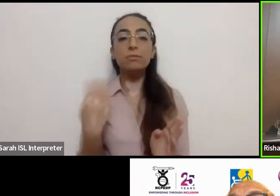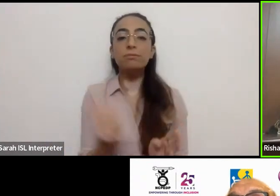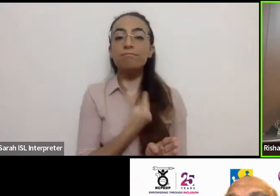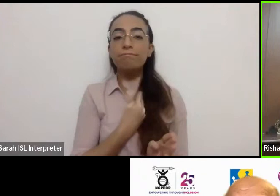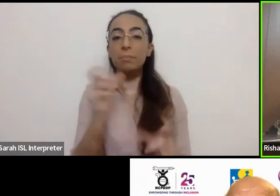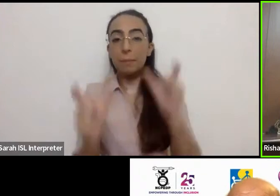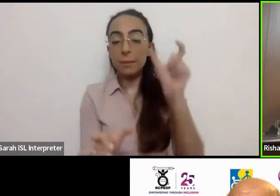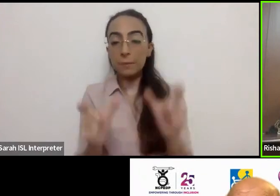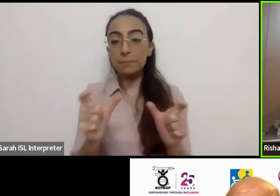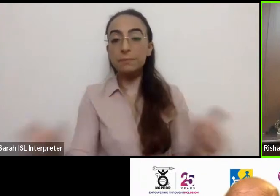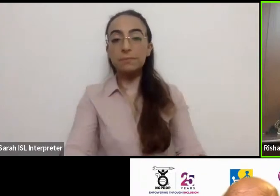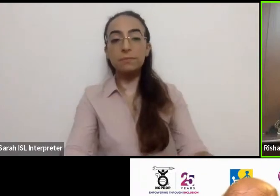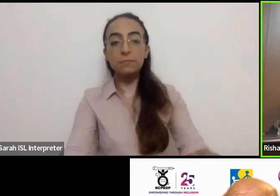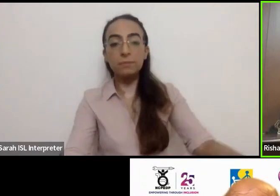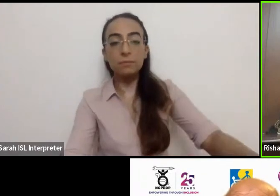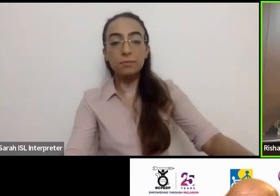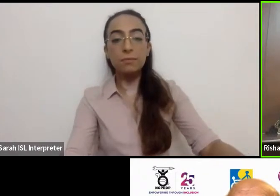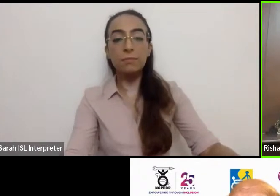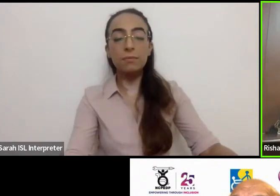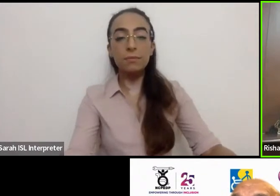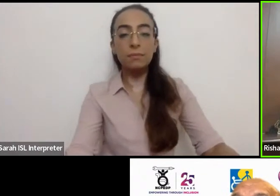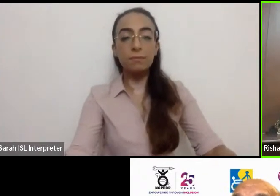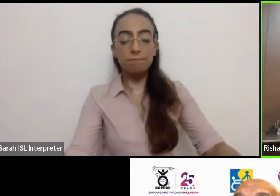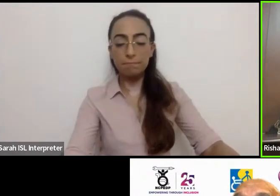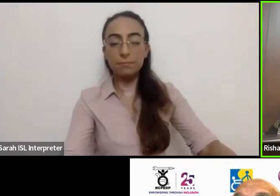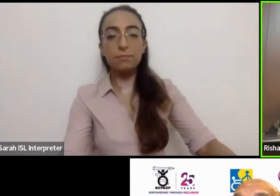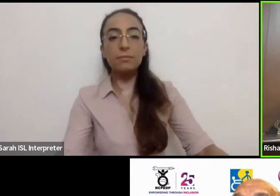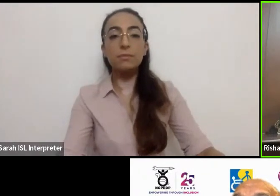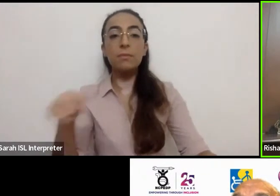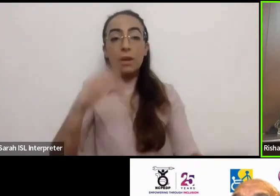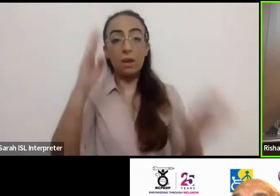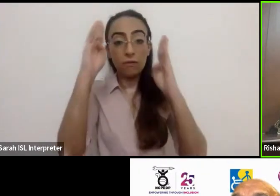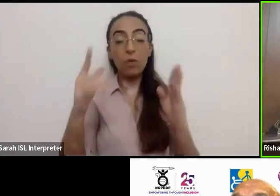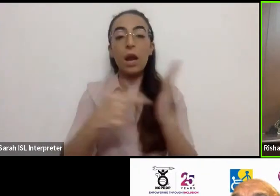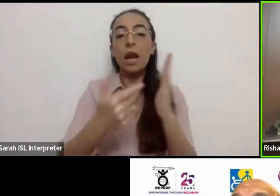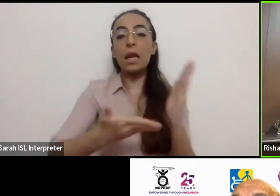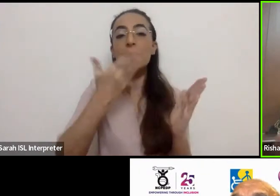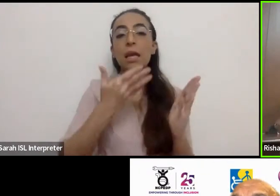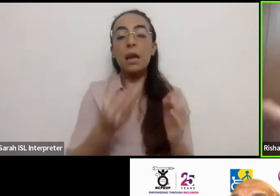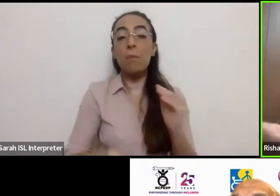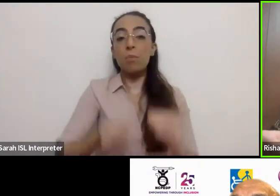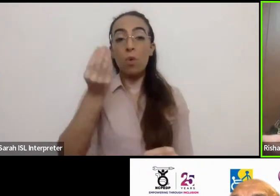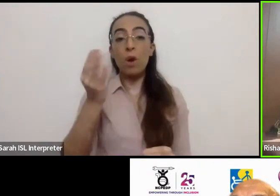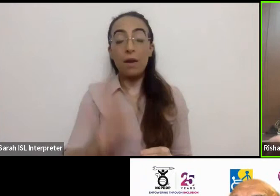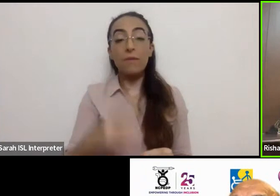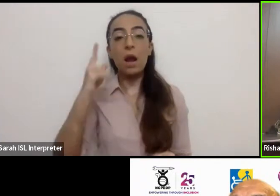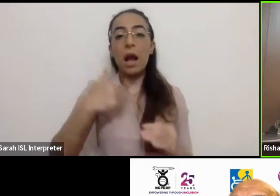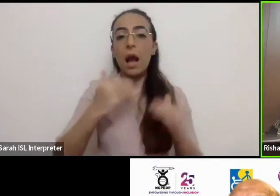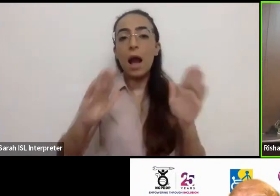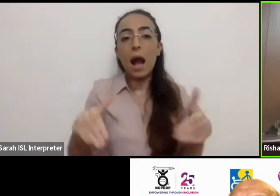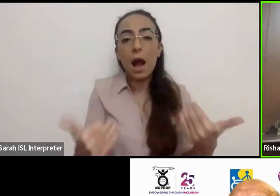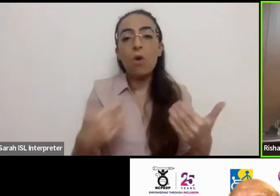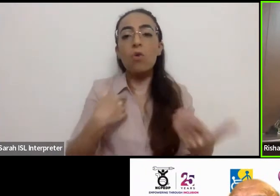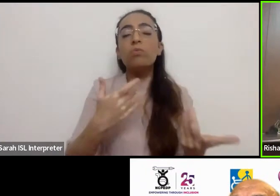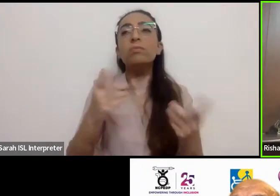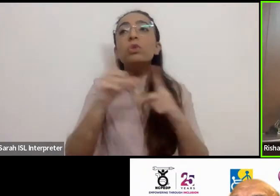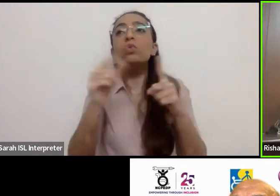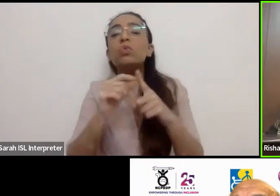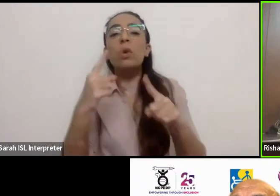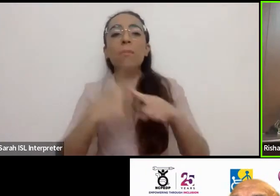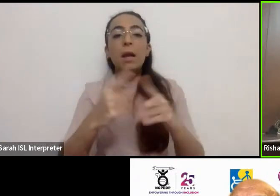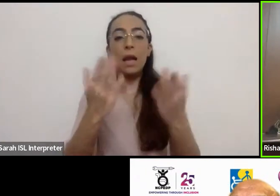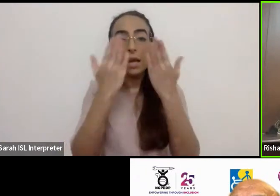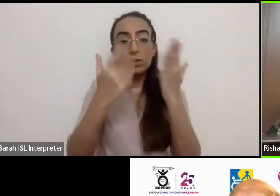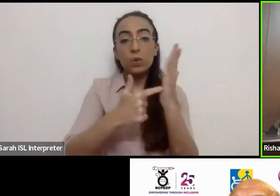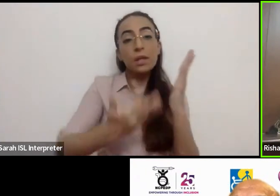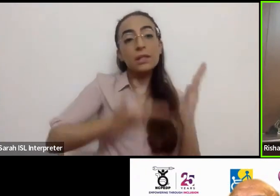A huge amount of focus on training. So training in terms of how do you drive And how do you have educated trainers